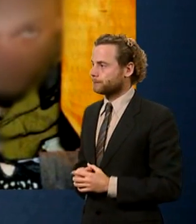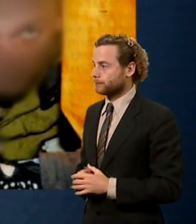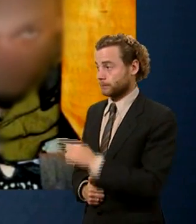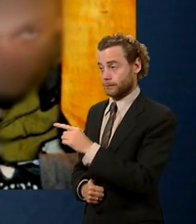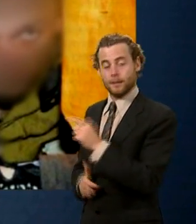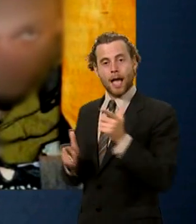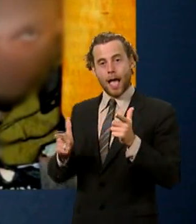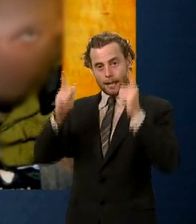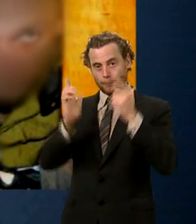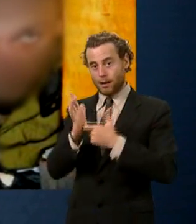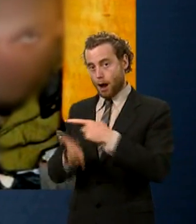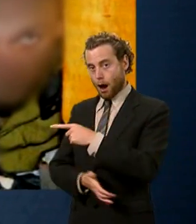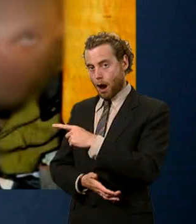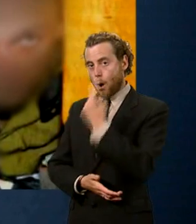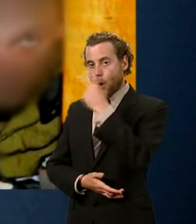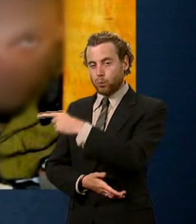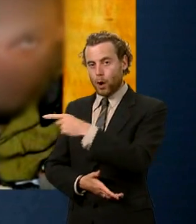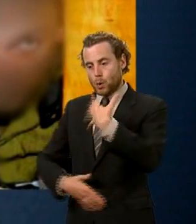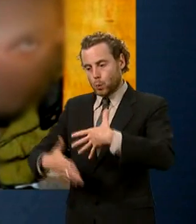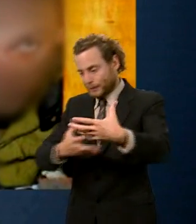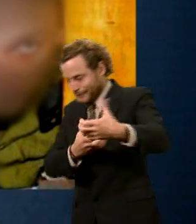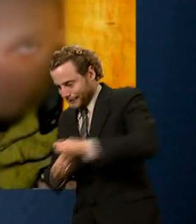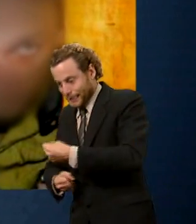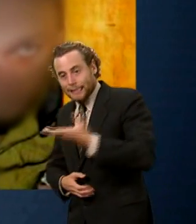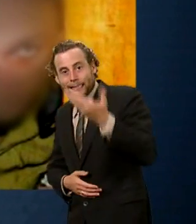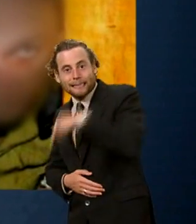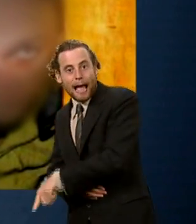Captain R was one of the wounded Israelis taken below.